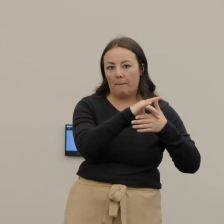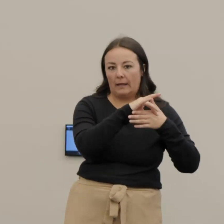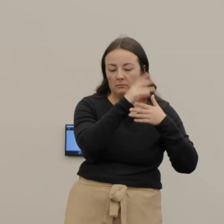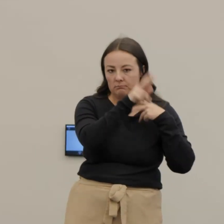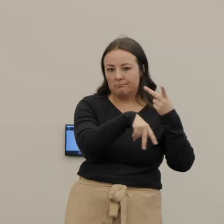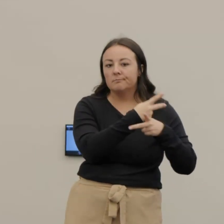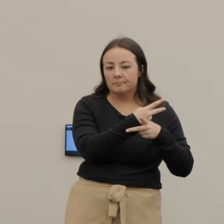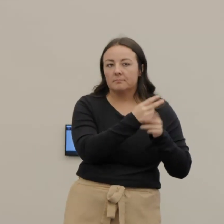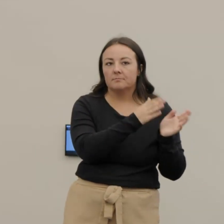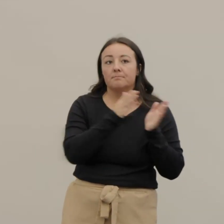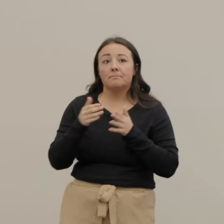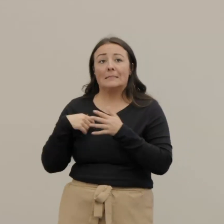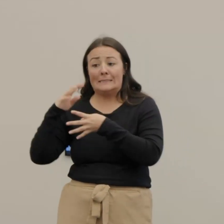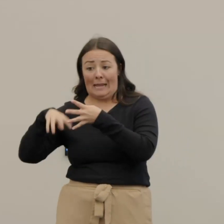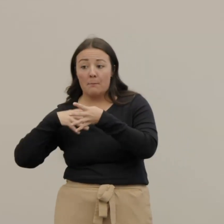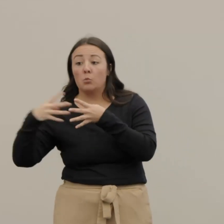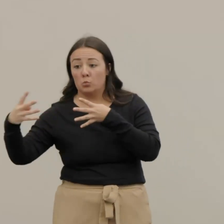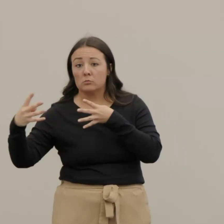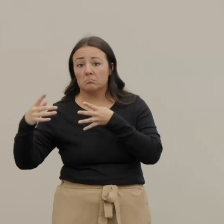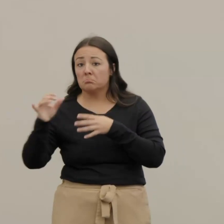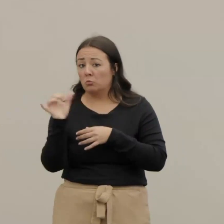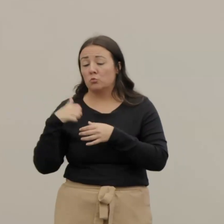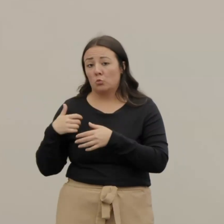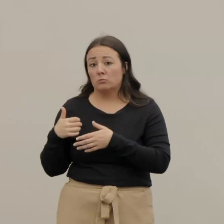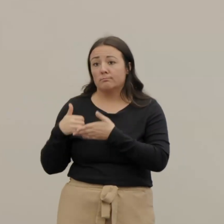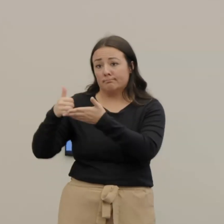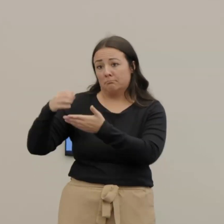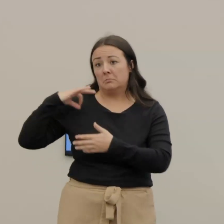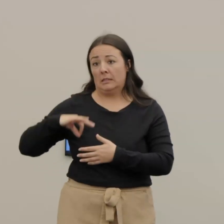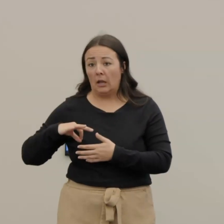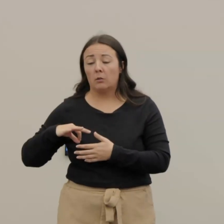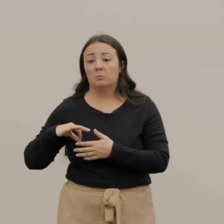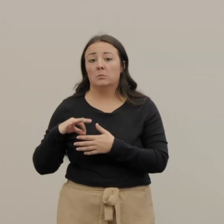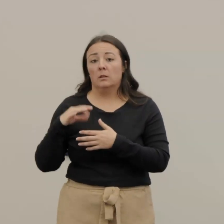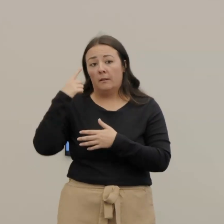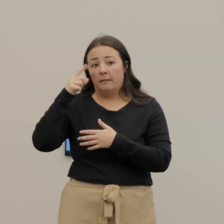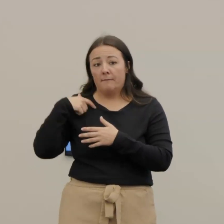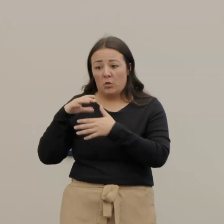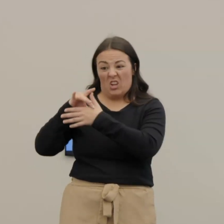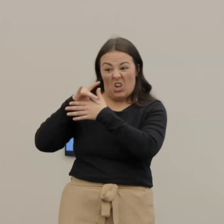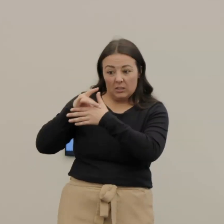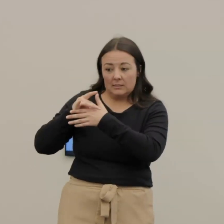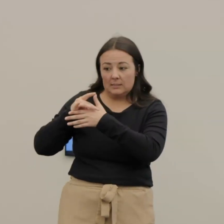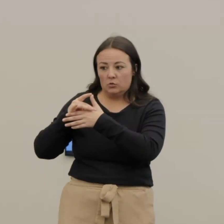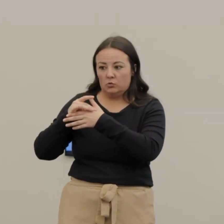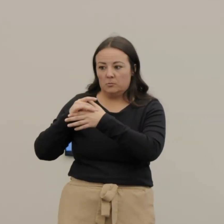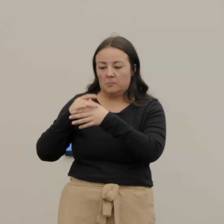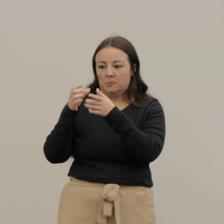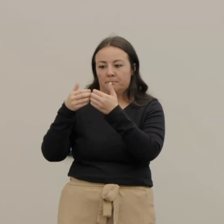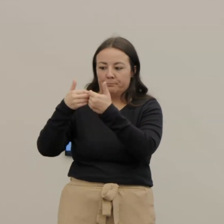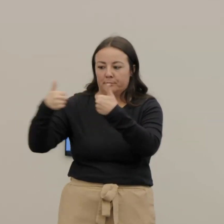going to find are also helpful for taking your content and breaking it into logical data